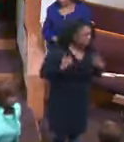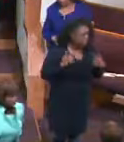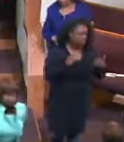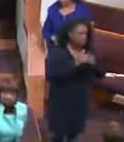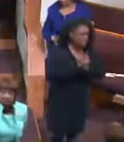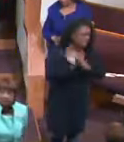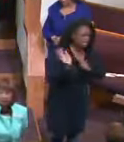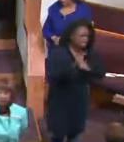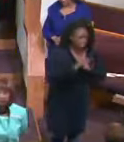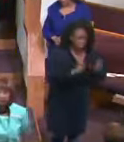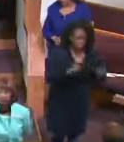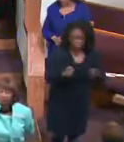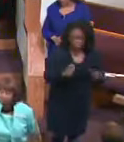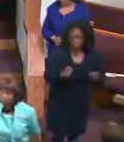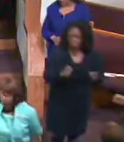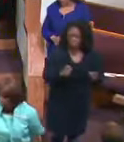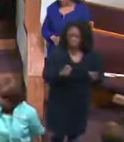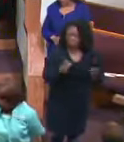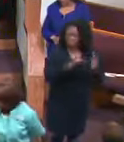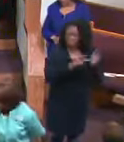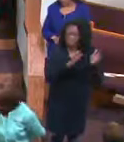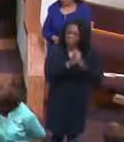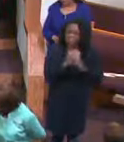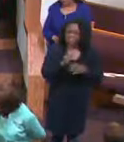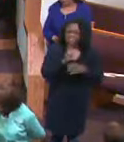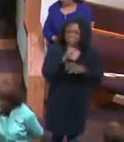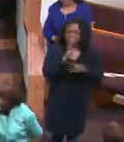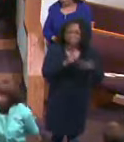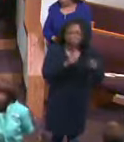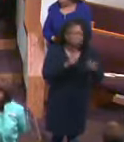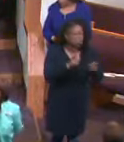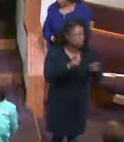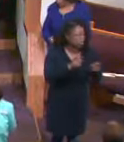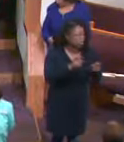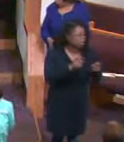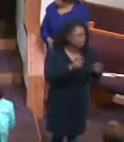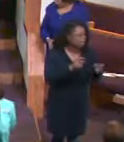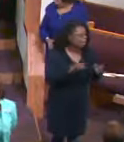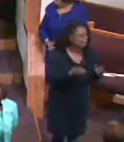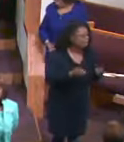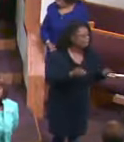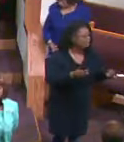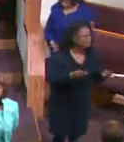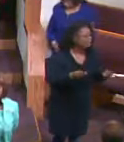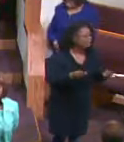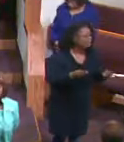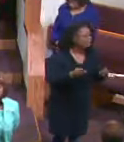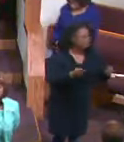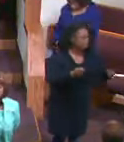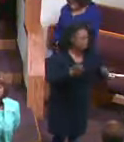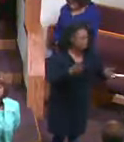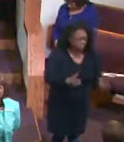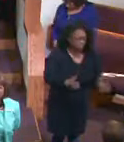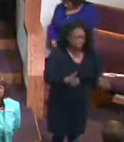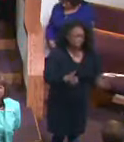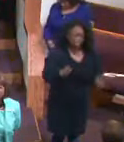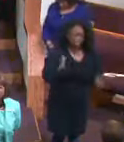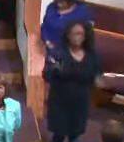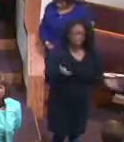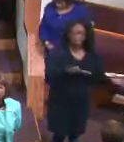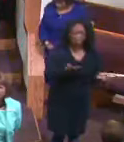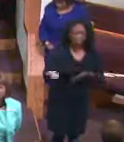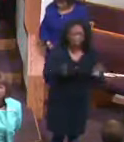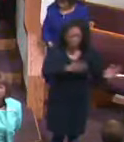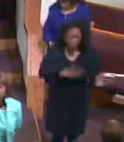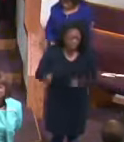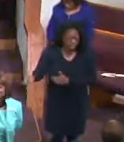your control, Jesus is the control master. He'll bring order to disorder in